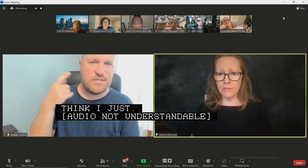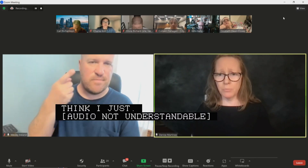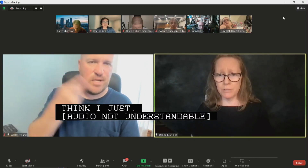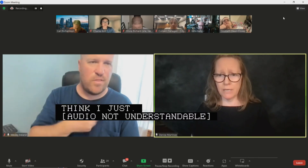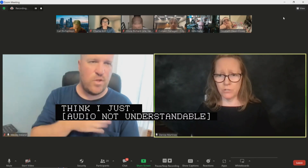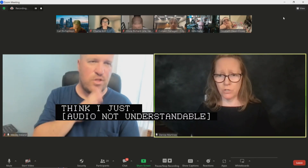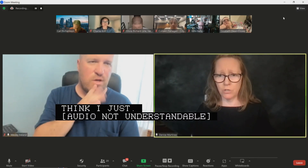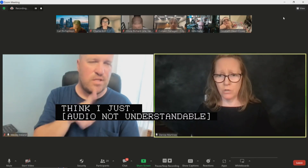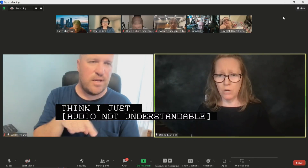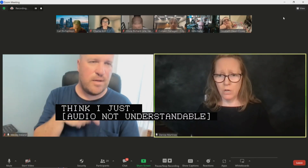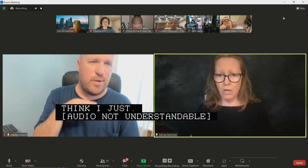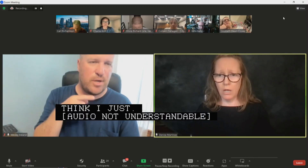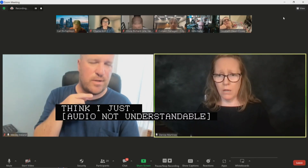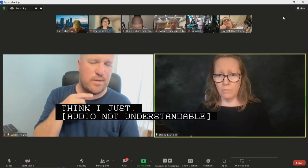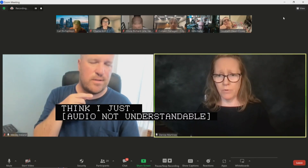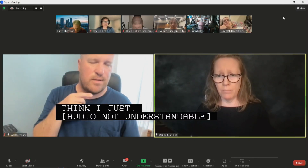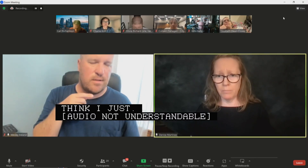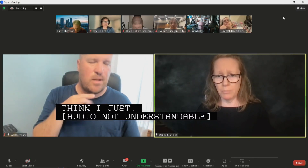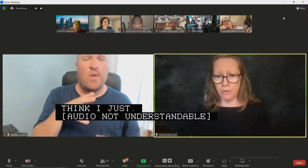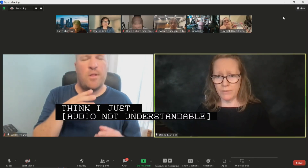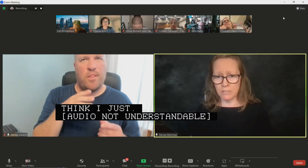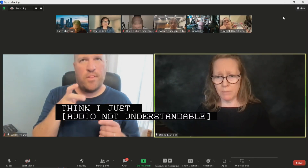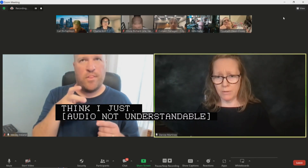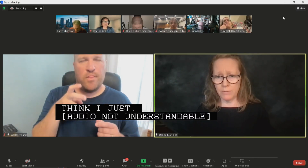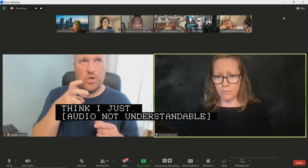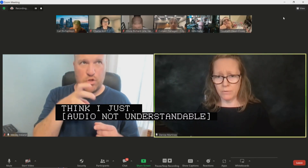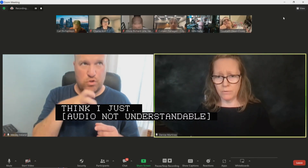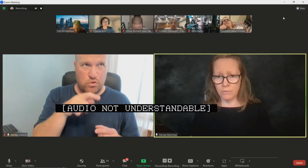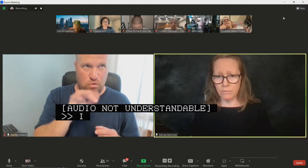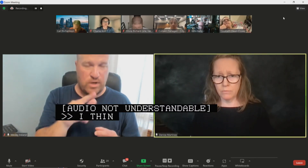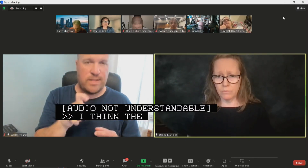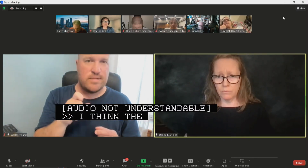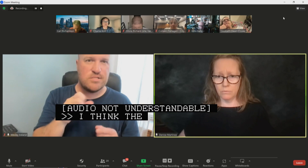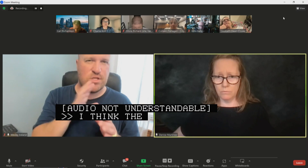I think the presenter from the previous month